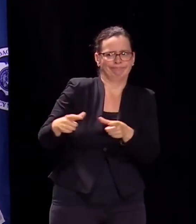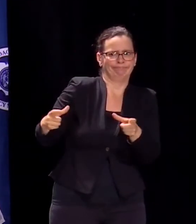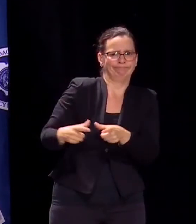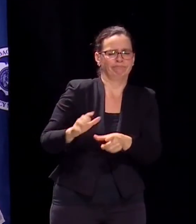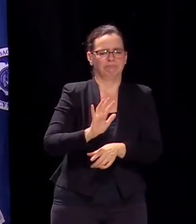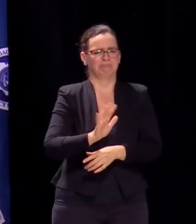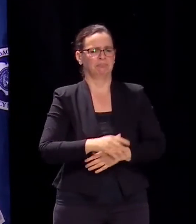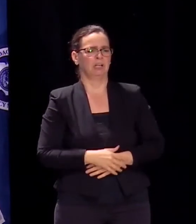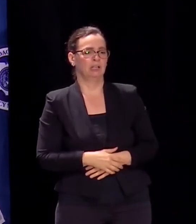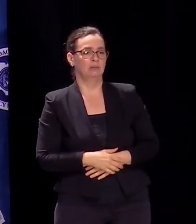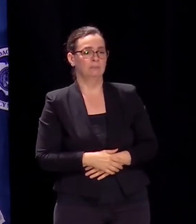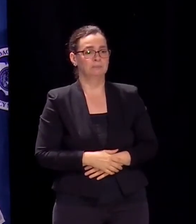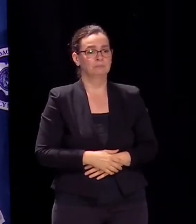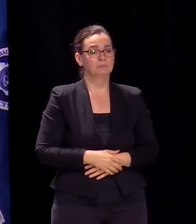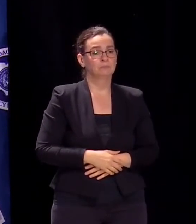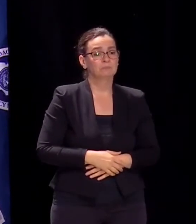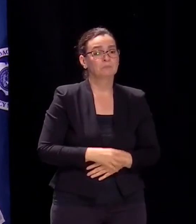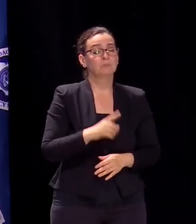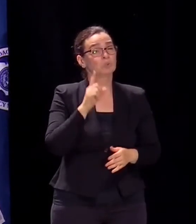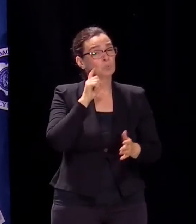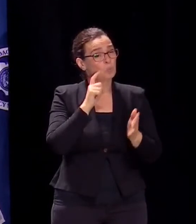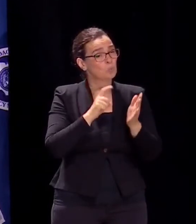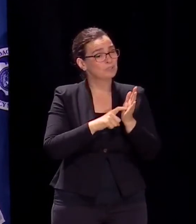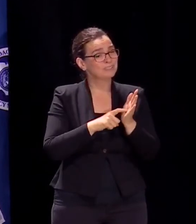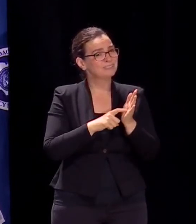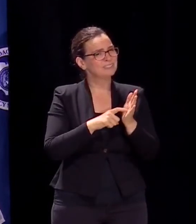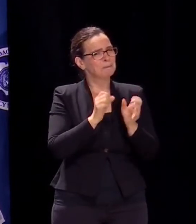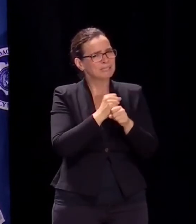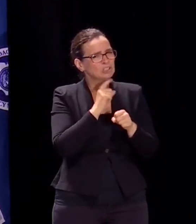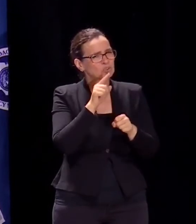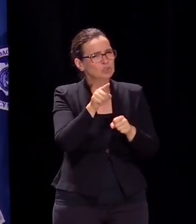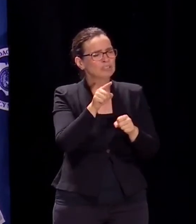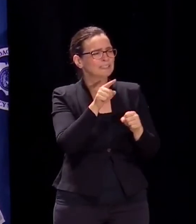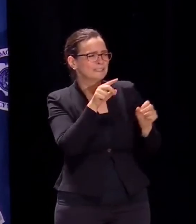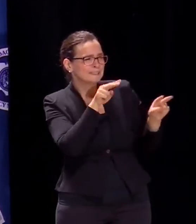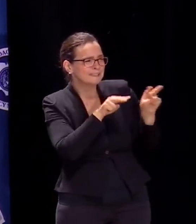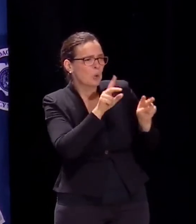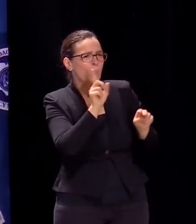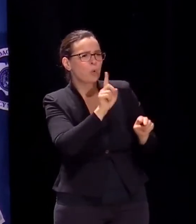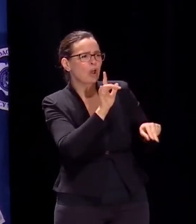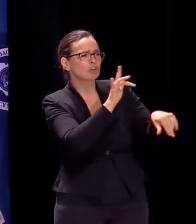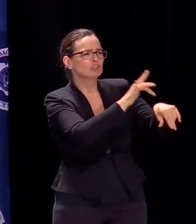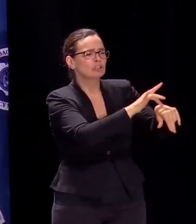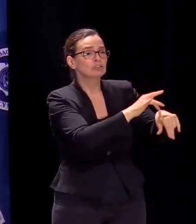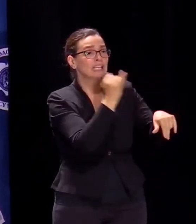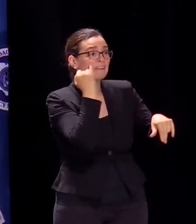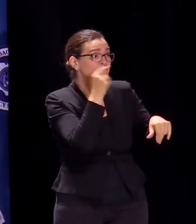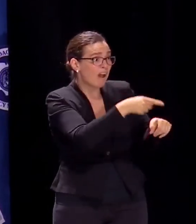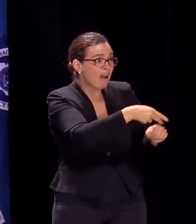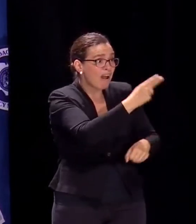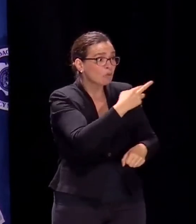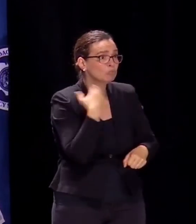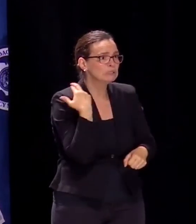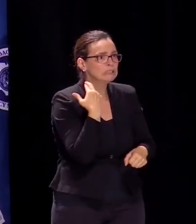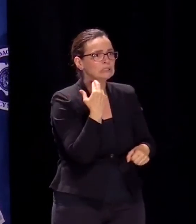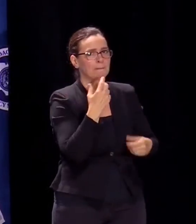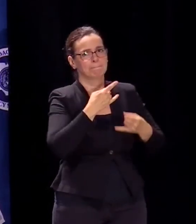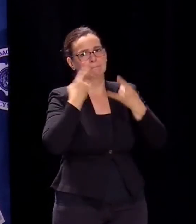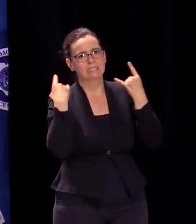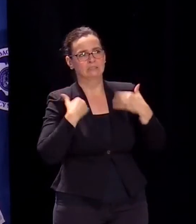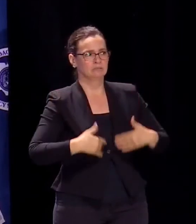that isn't a hot spot but maybe isn't taking the mask wearing serious or whatnot, it works. It helps